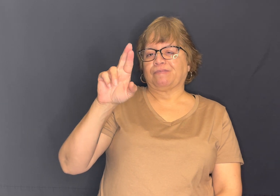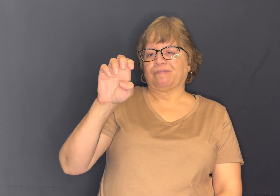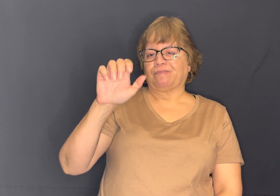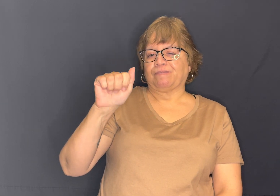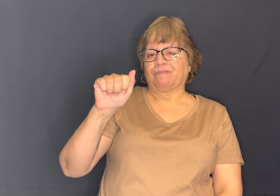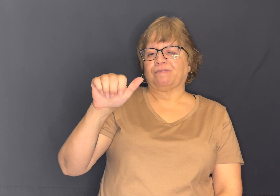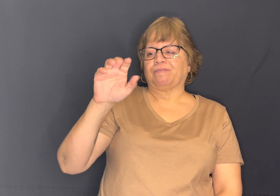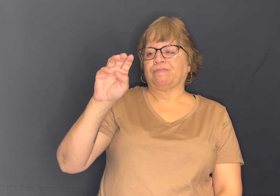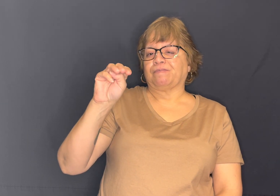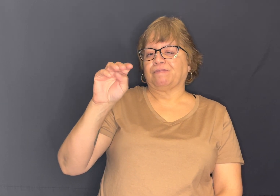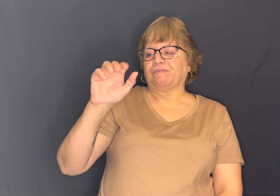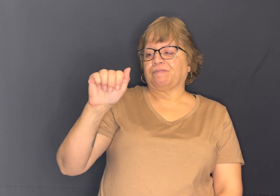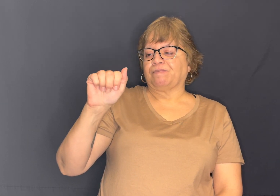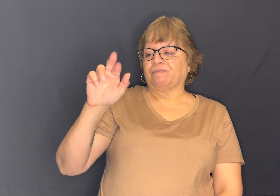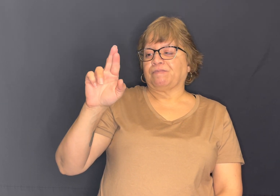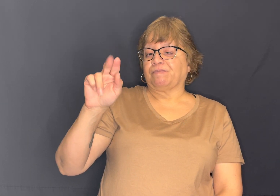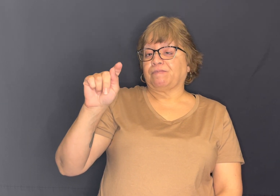I am Andrea